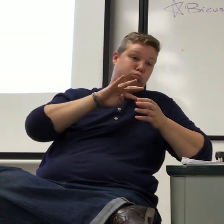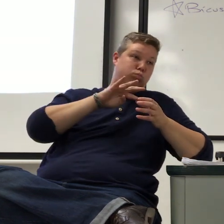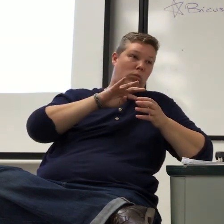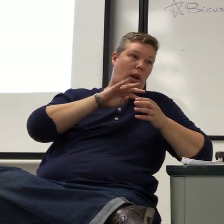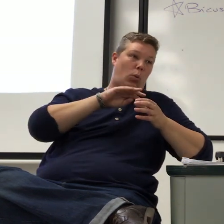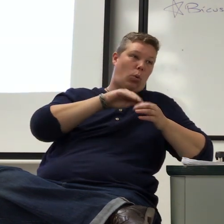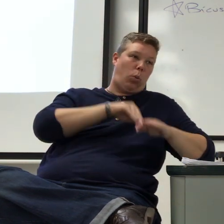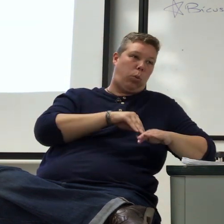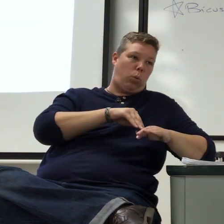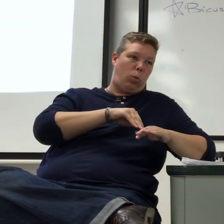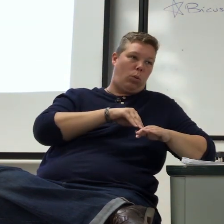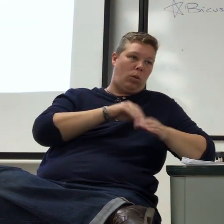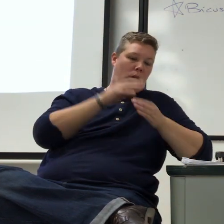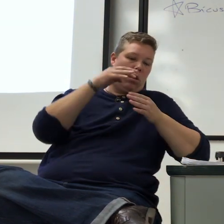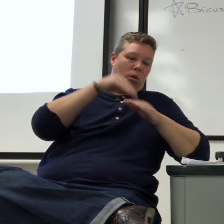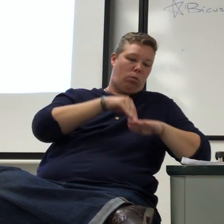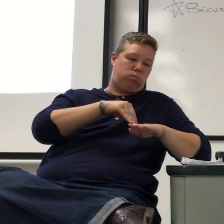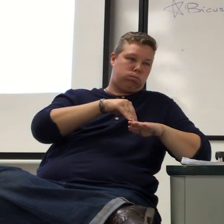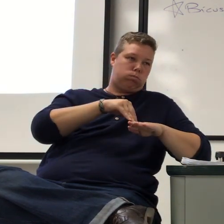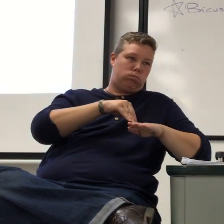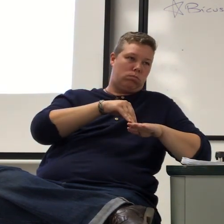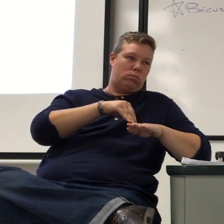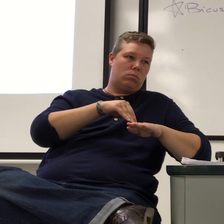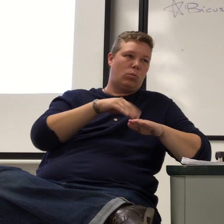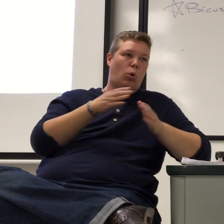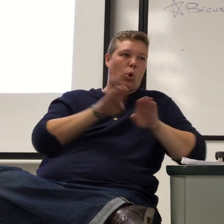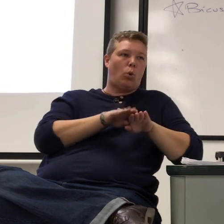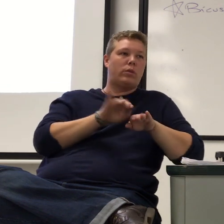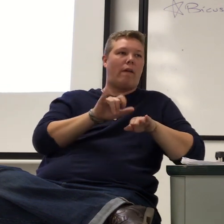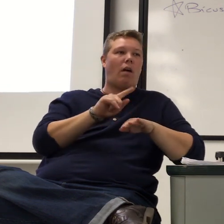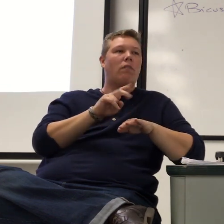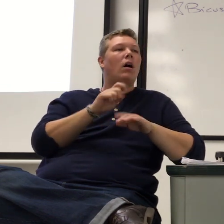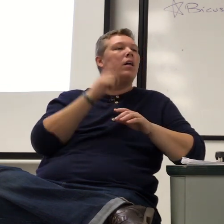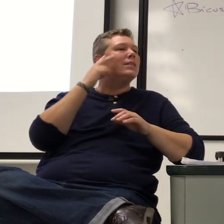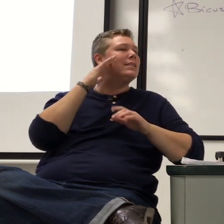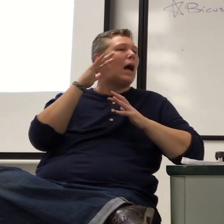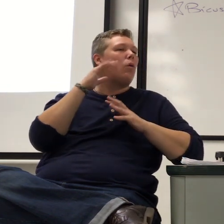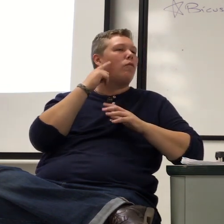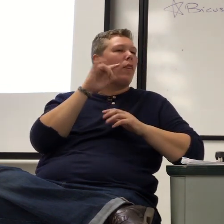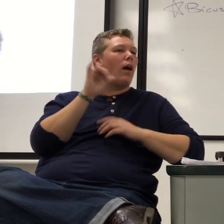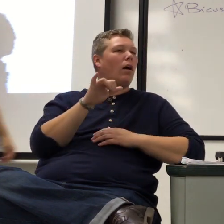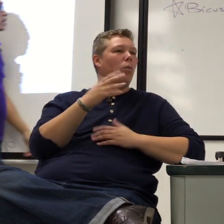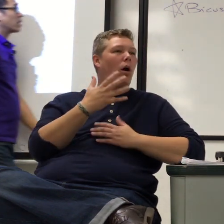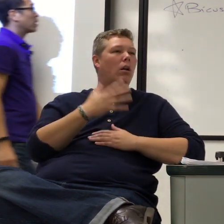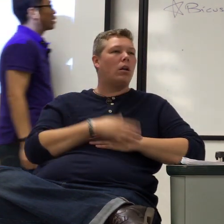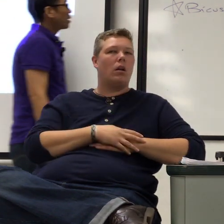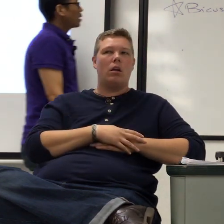the valve. Okay. Oh, I forgot. What sound does that make?